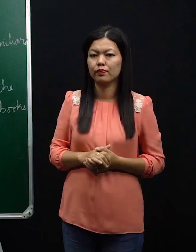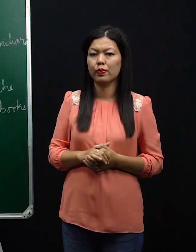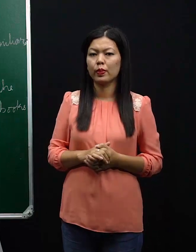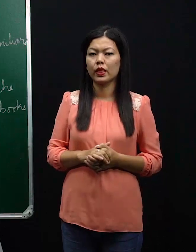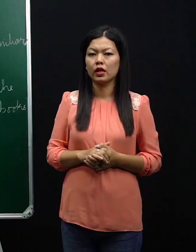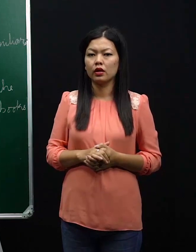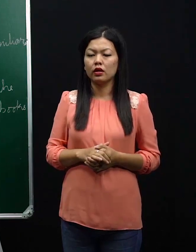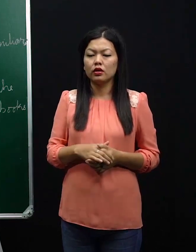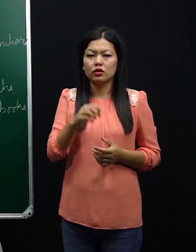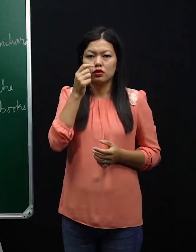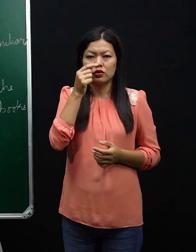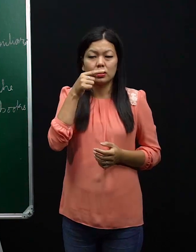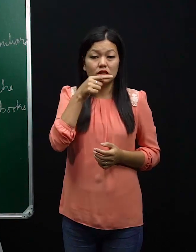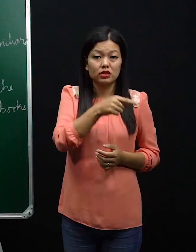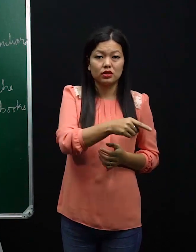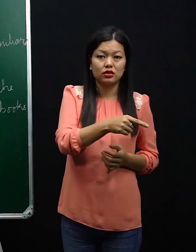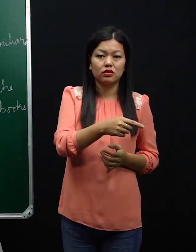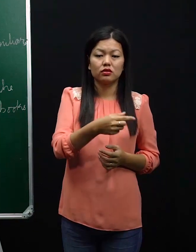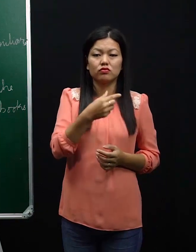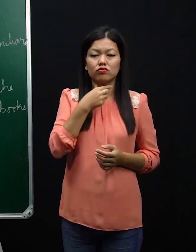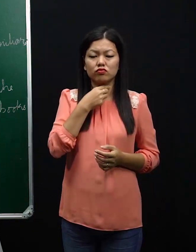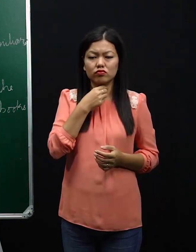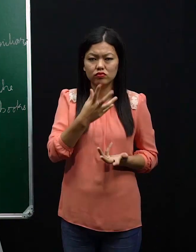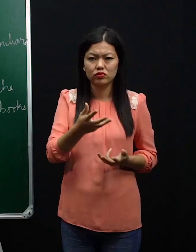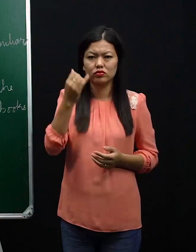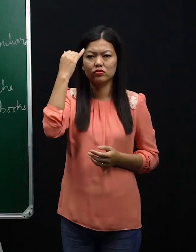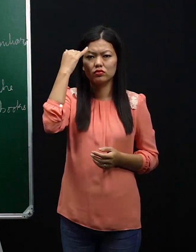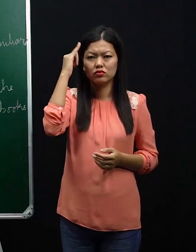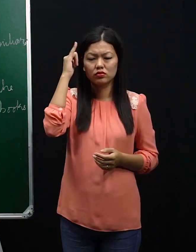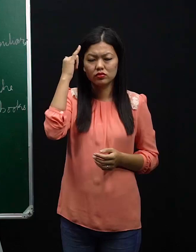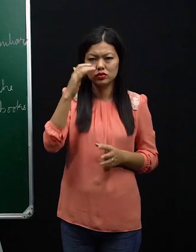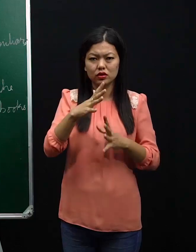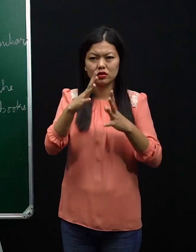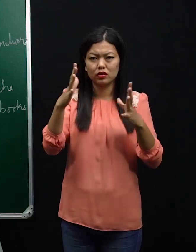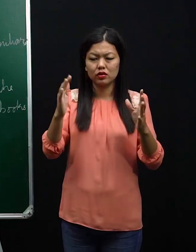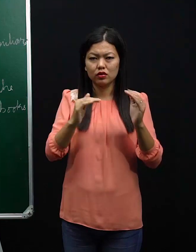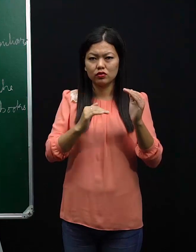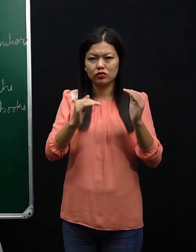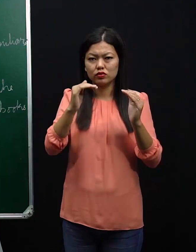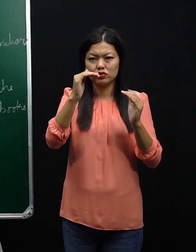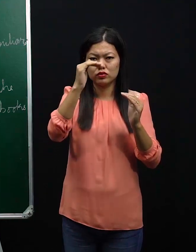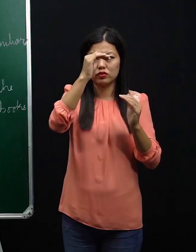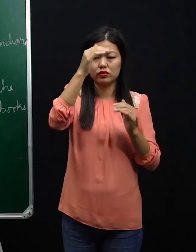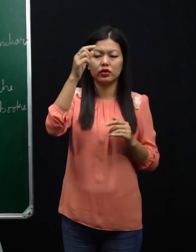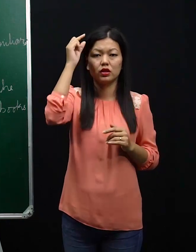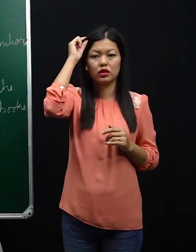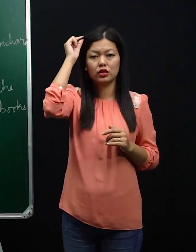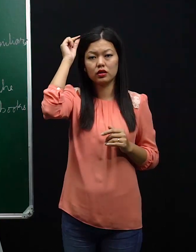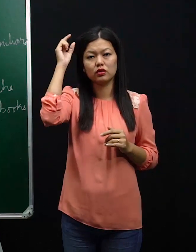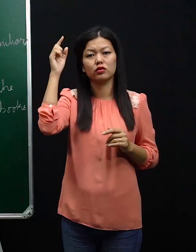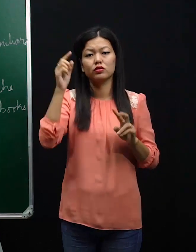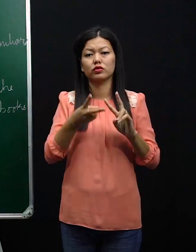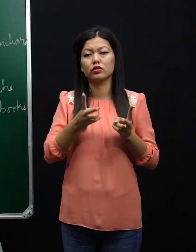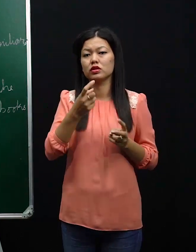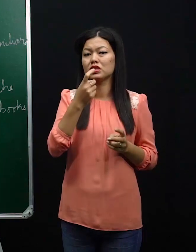wise thoughts in his mind than the gray hairs on his head. You can imagine that. If I ask you to count